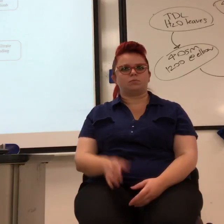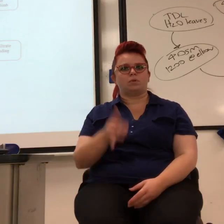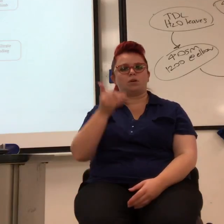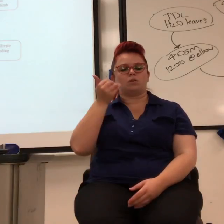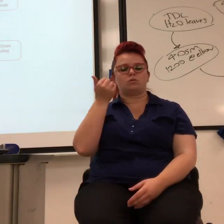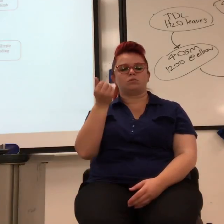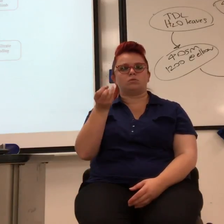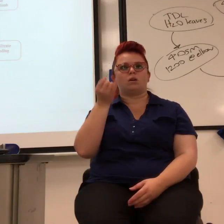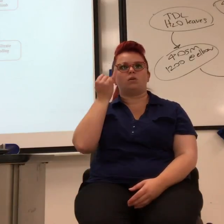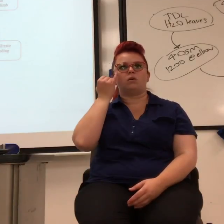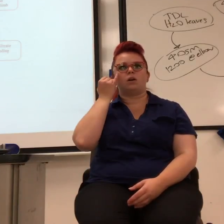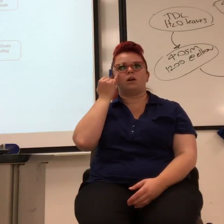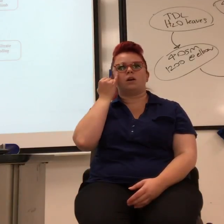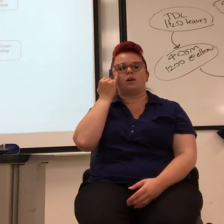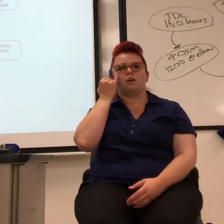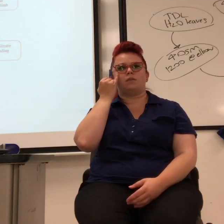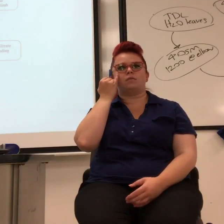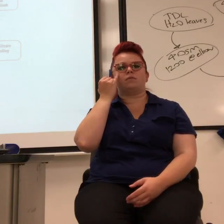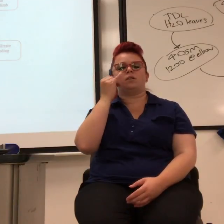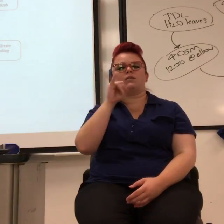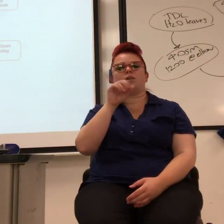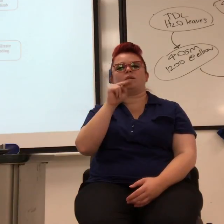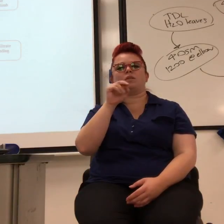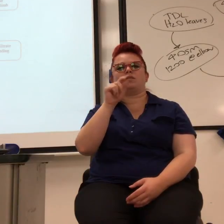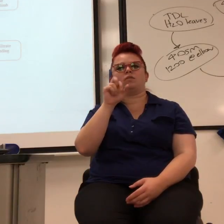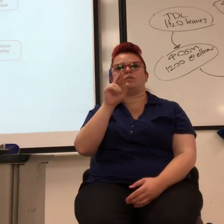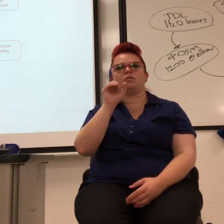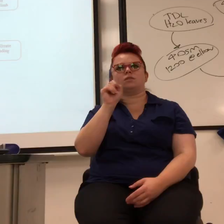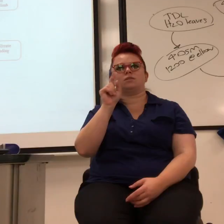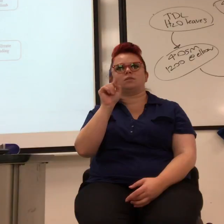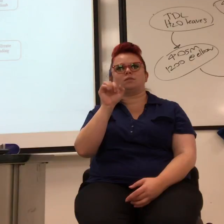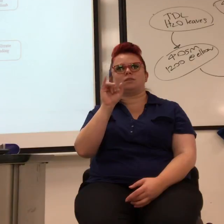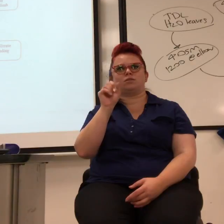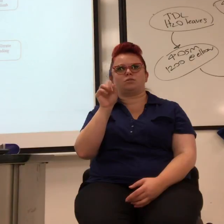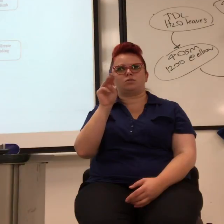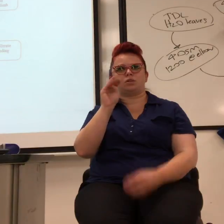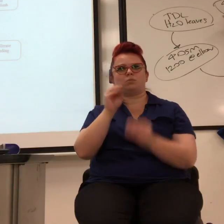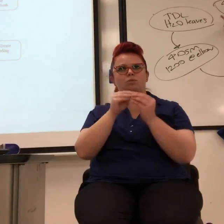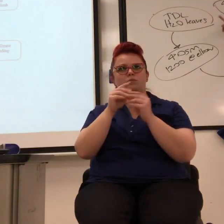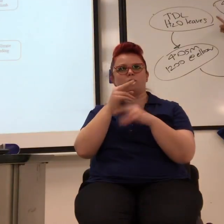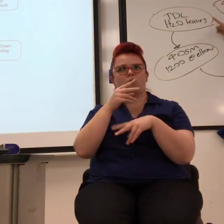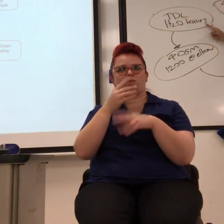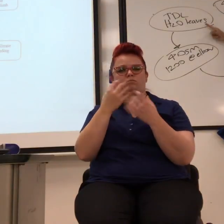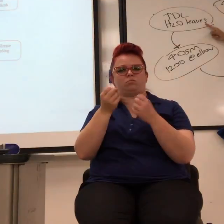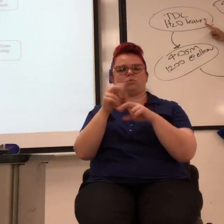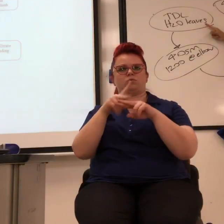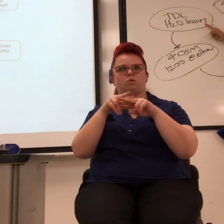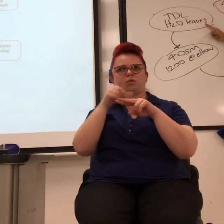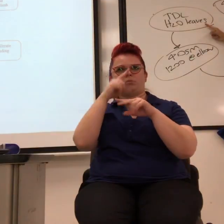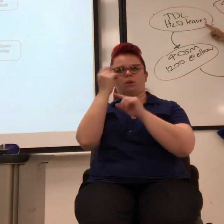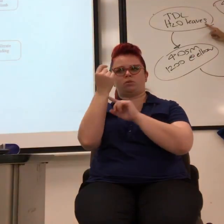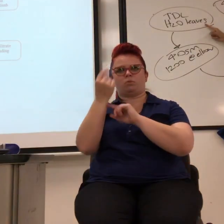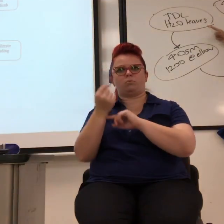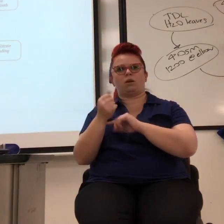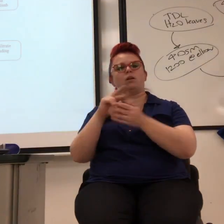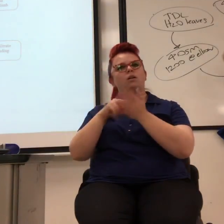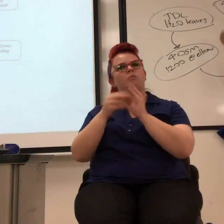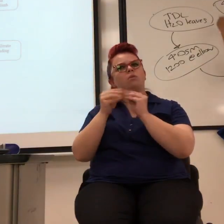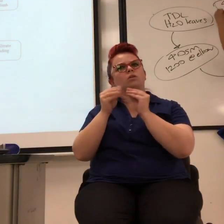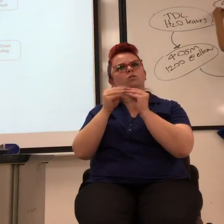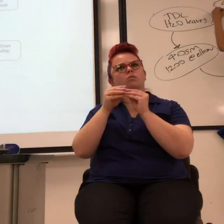So, if you've made the interstitium more salty because you've pumped it out, well then isn't more water going to leave on the way